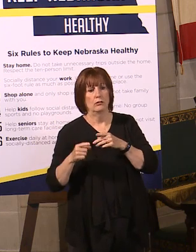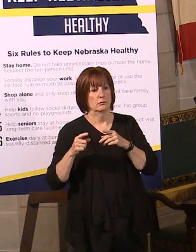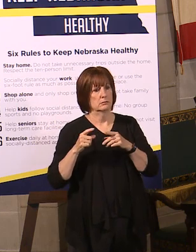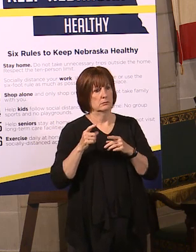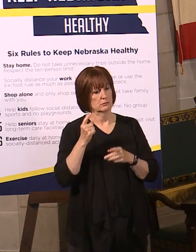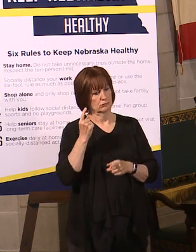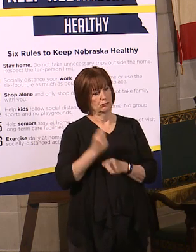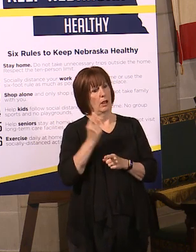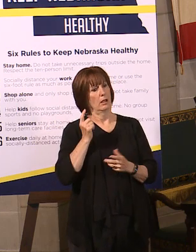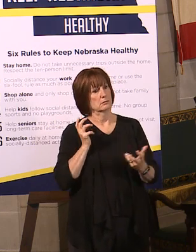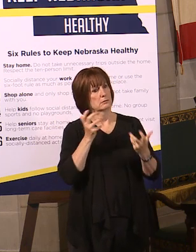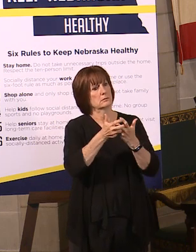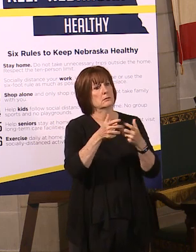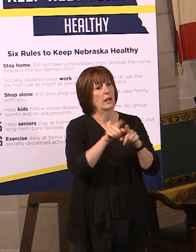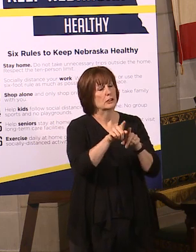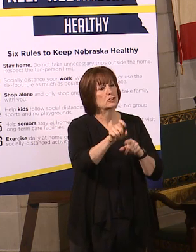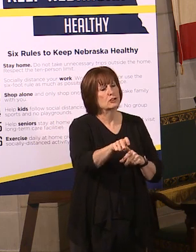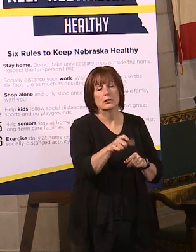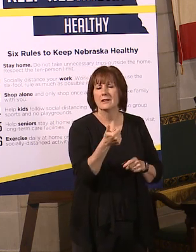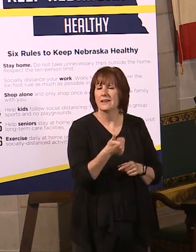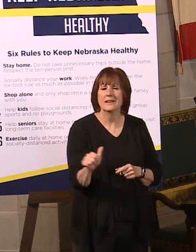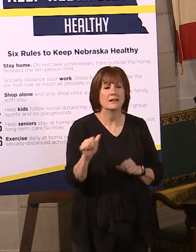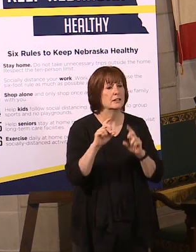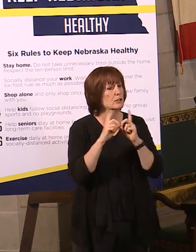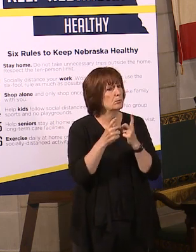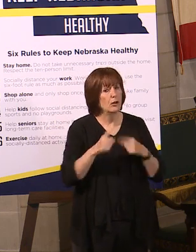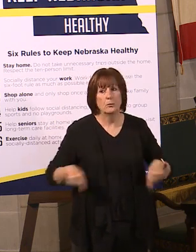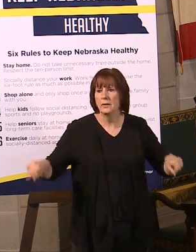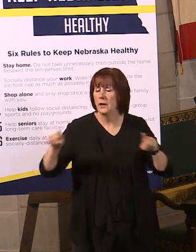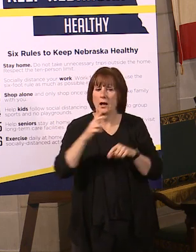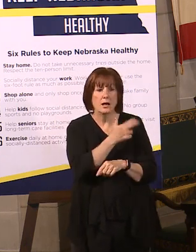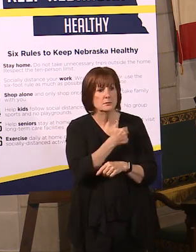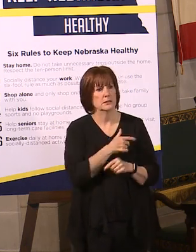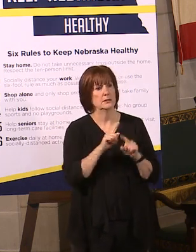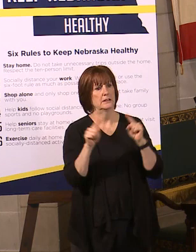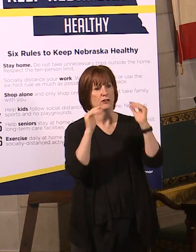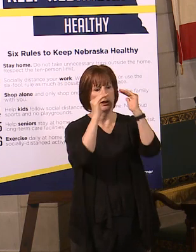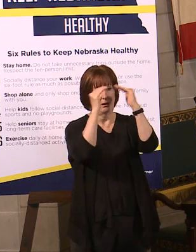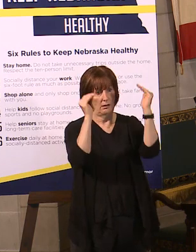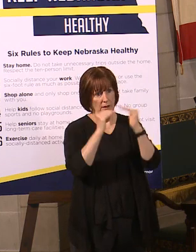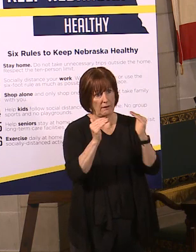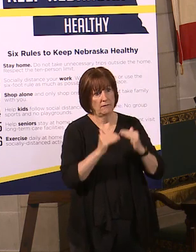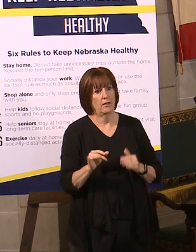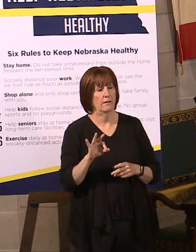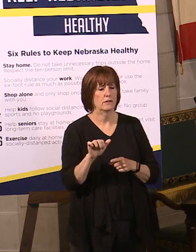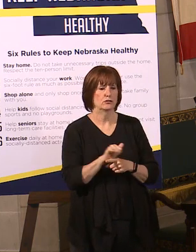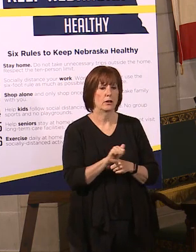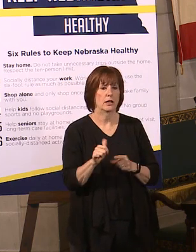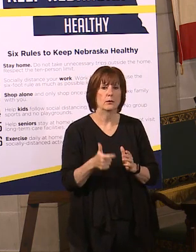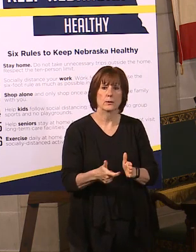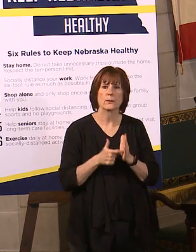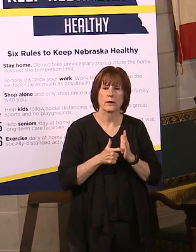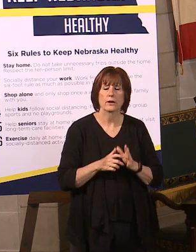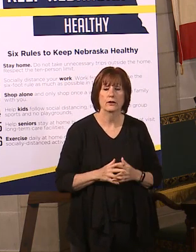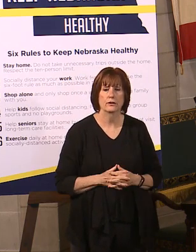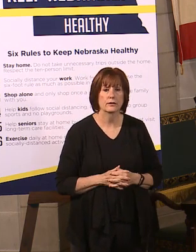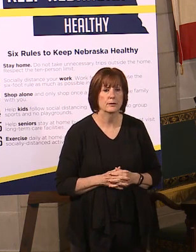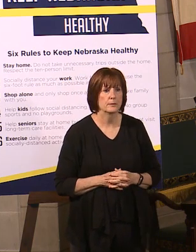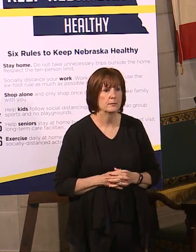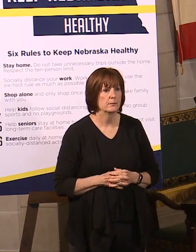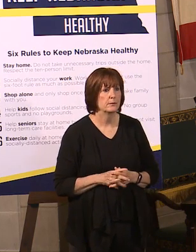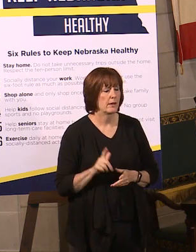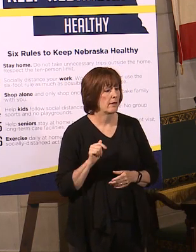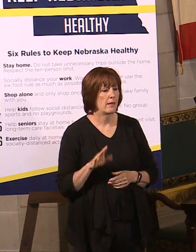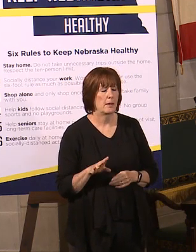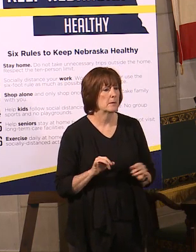should. So it's really like any department in the hospital, you've got different levels of training that are required for the lab. The lab is no different.